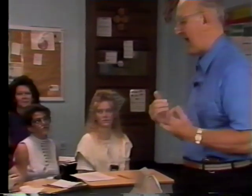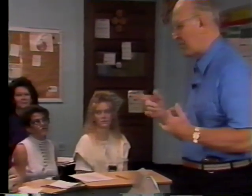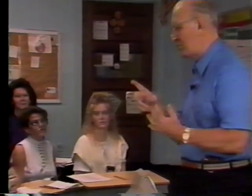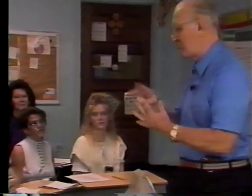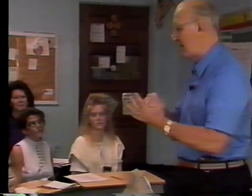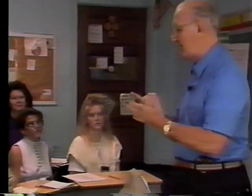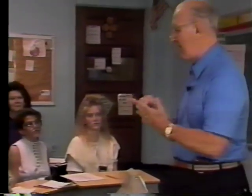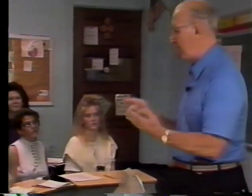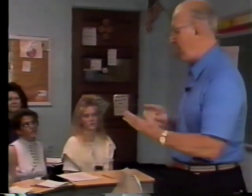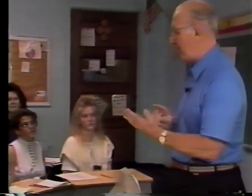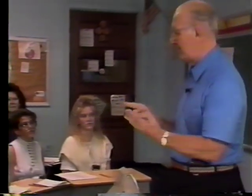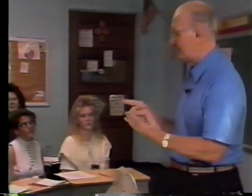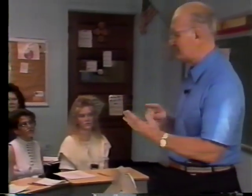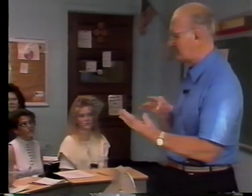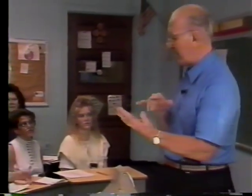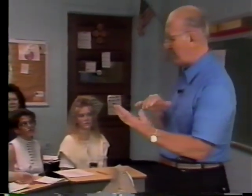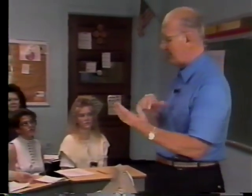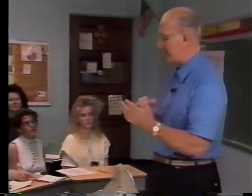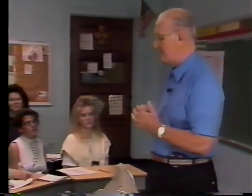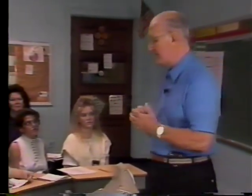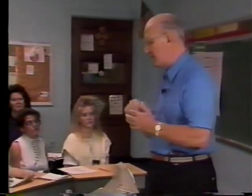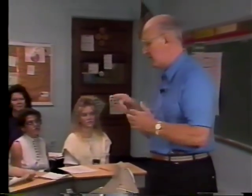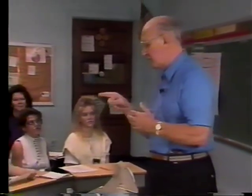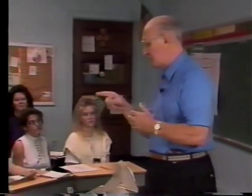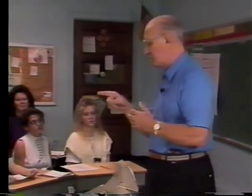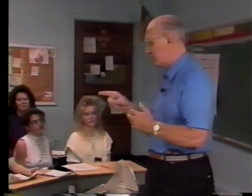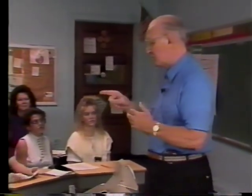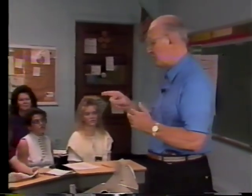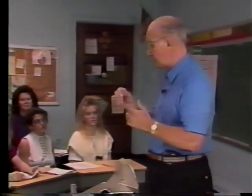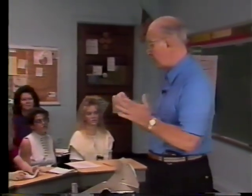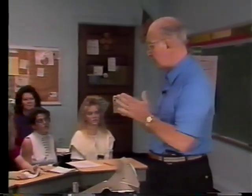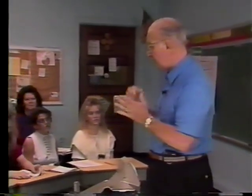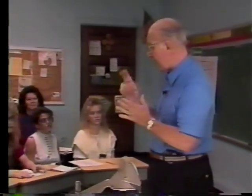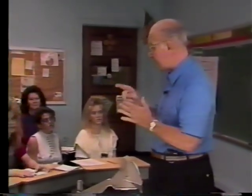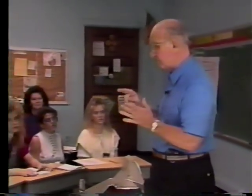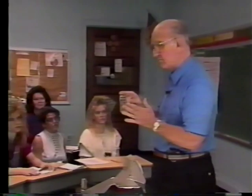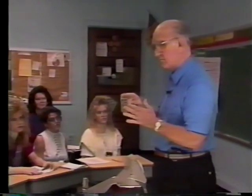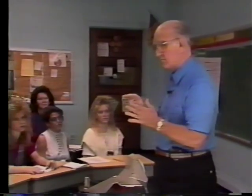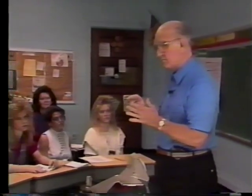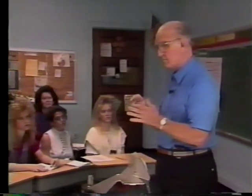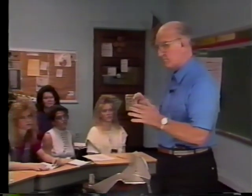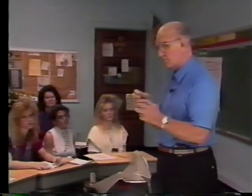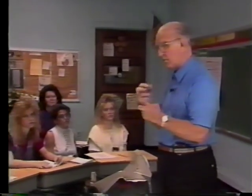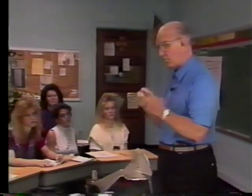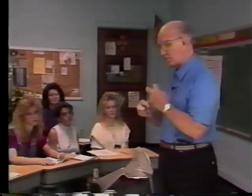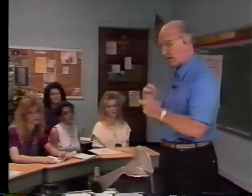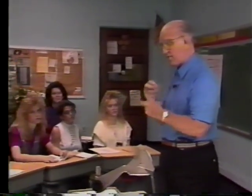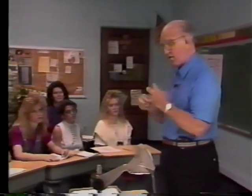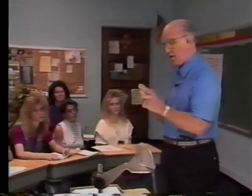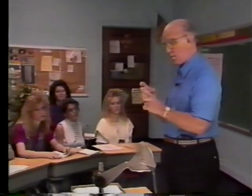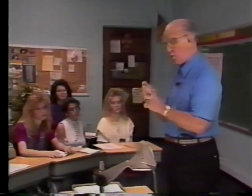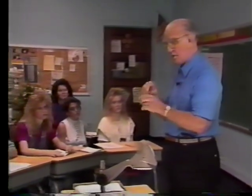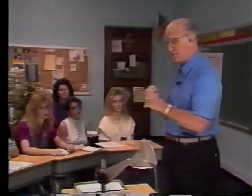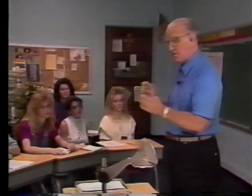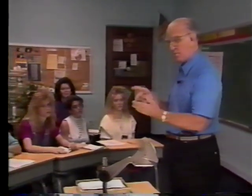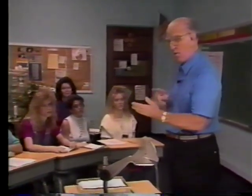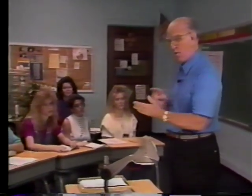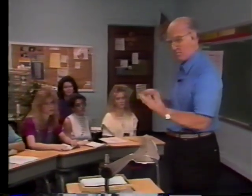You read that poem, studied it. You looked up the more difficult words in the poem.